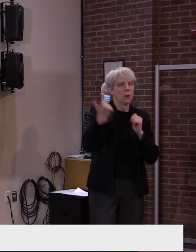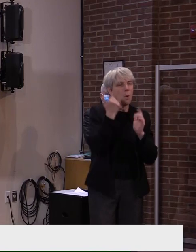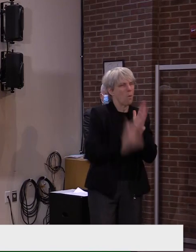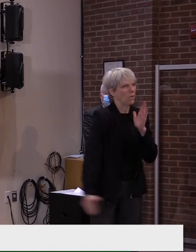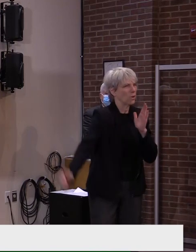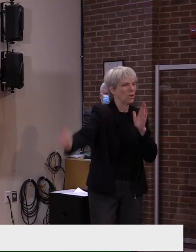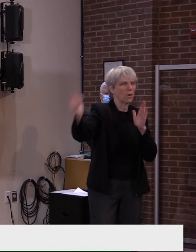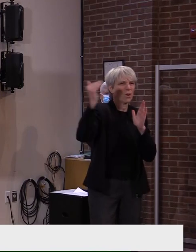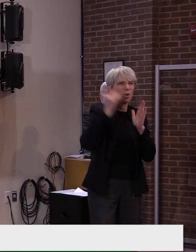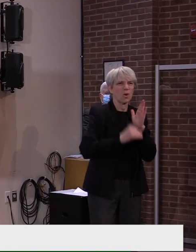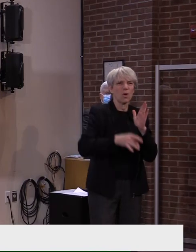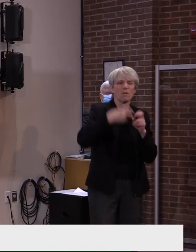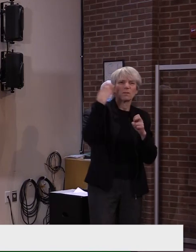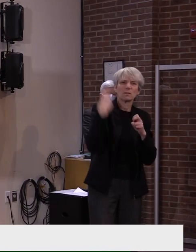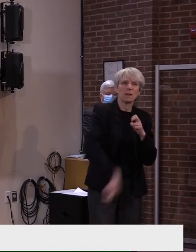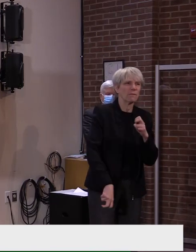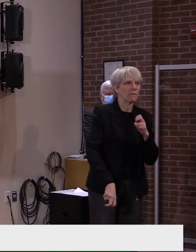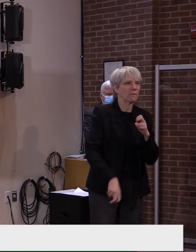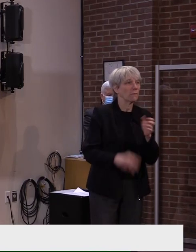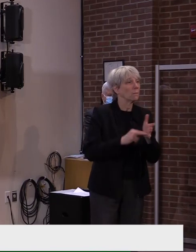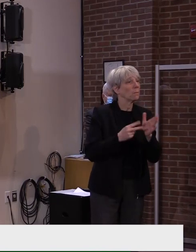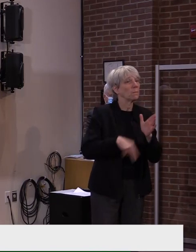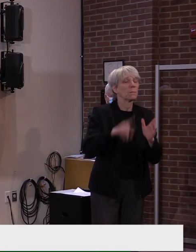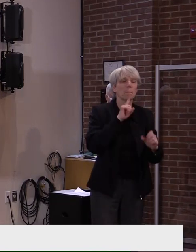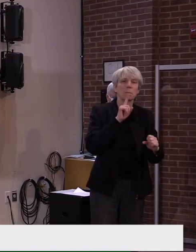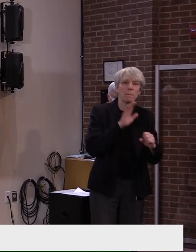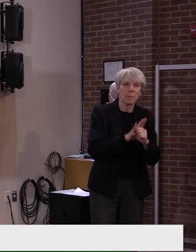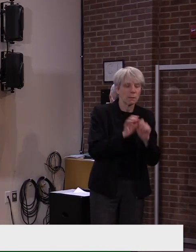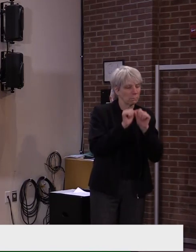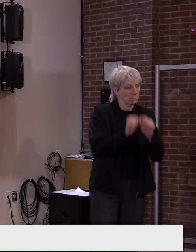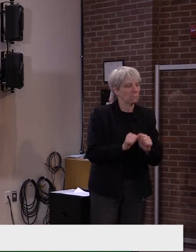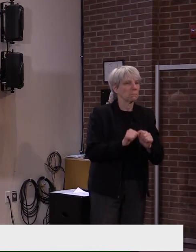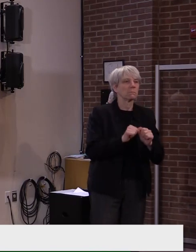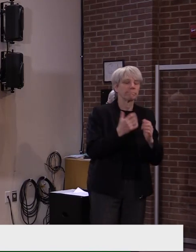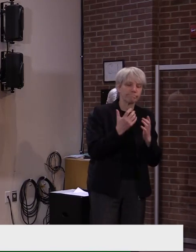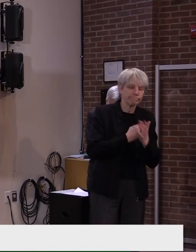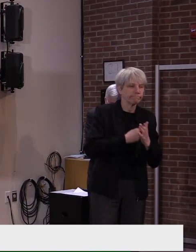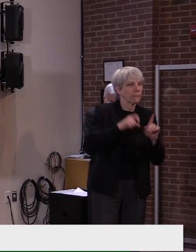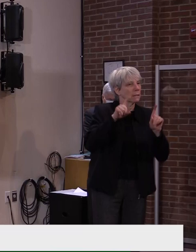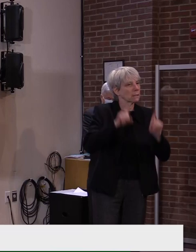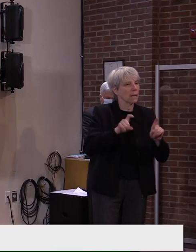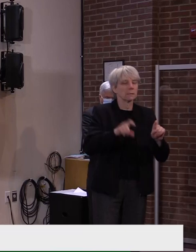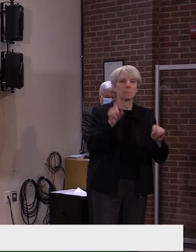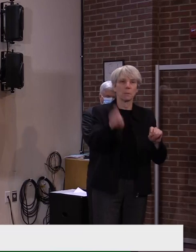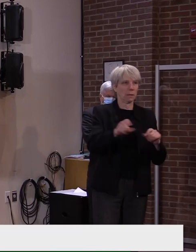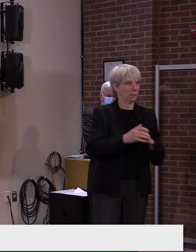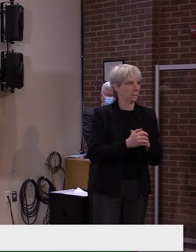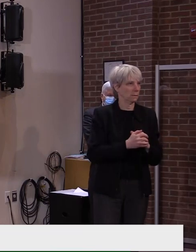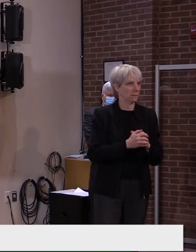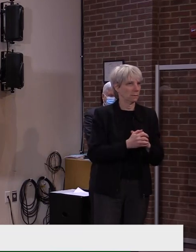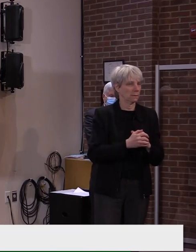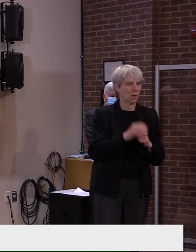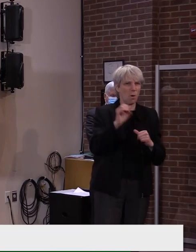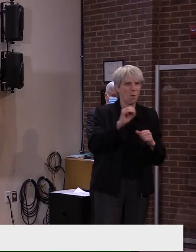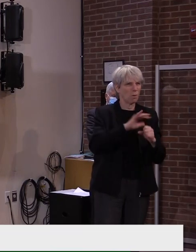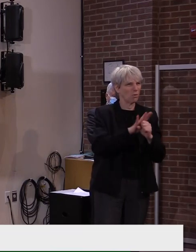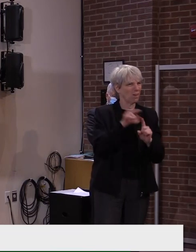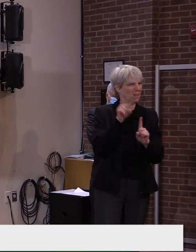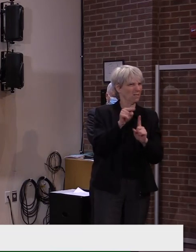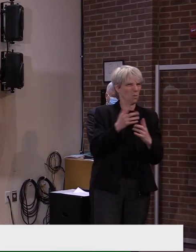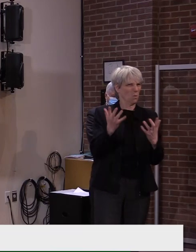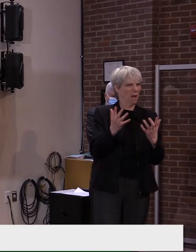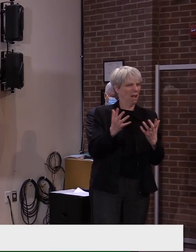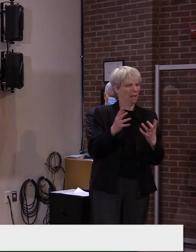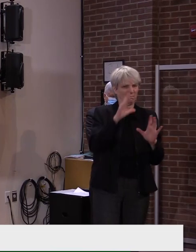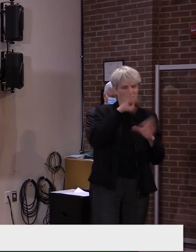commitment to testing is so important. We're learning more each day about this new variant, but one thing is certain. It